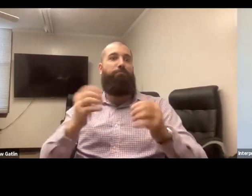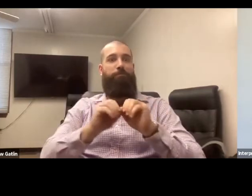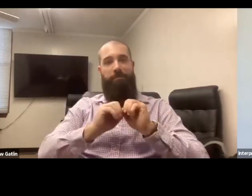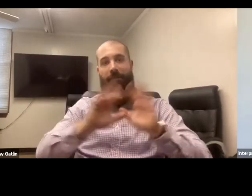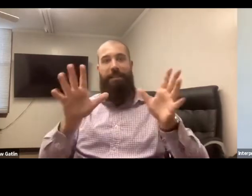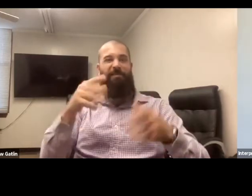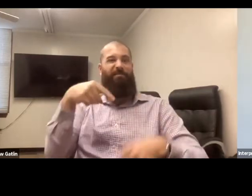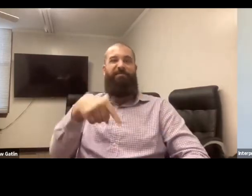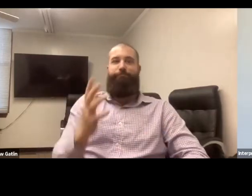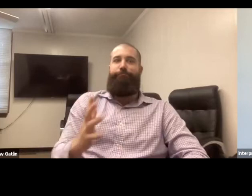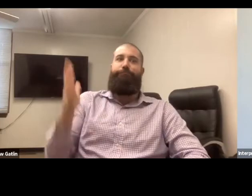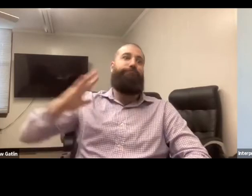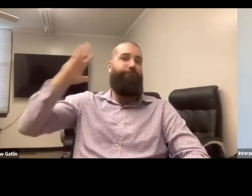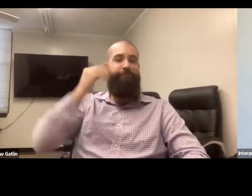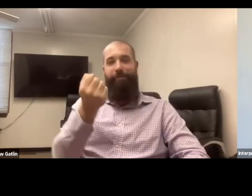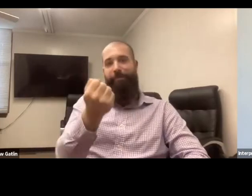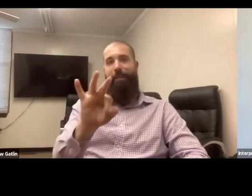deaf.